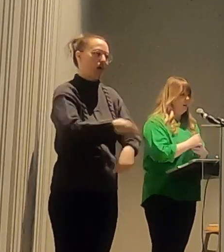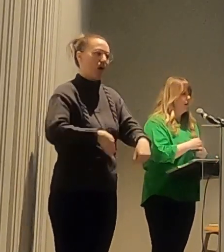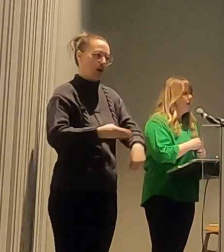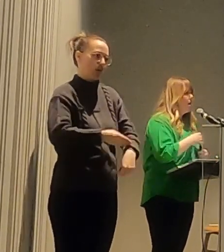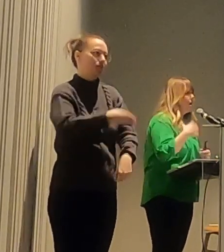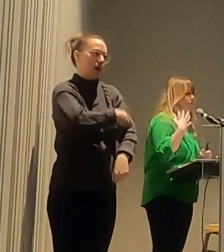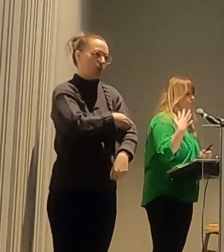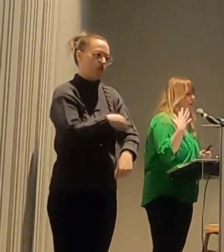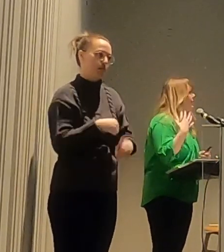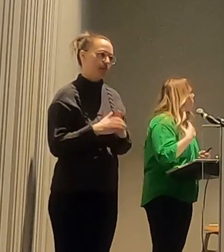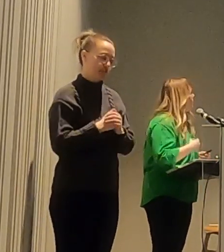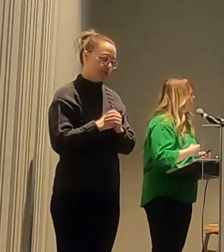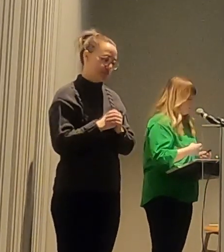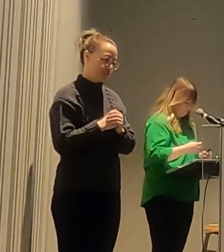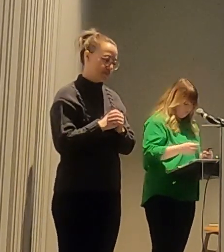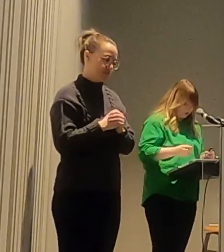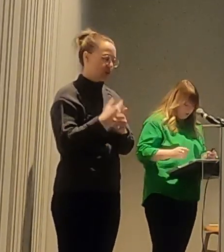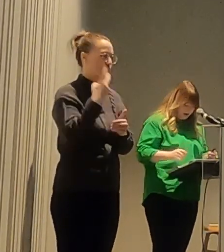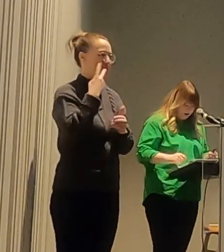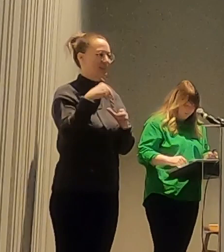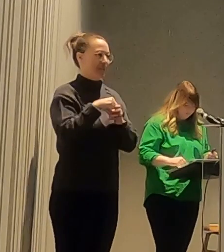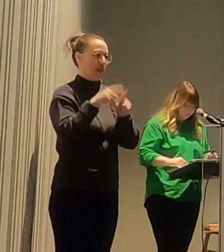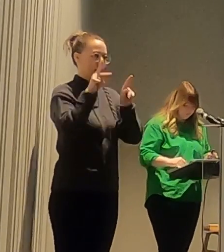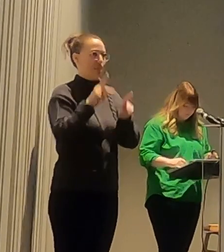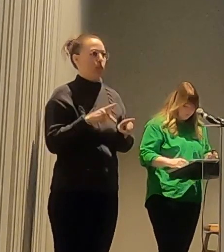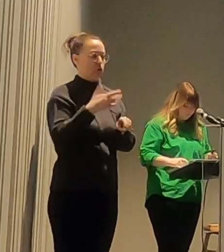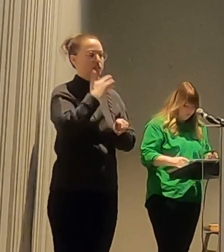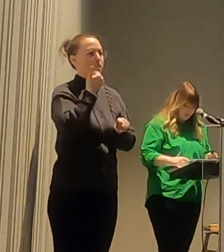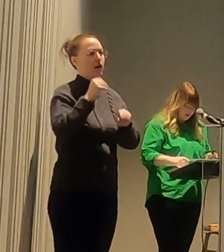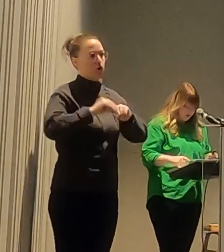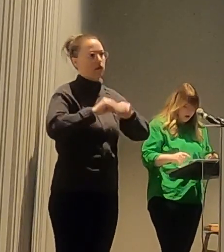able to see it in person much better.